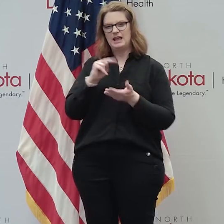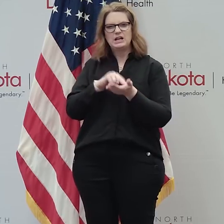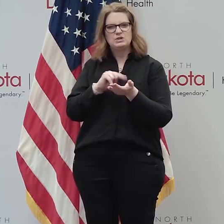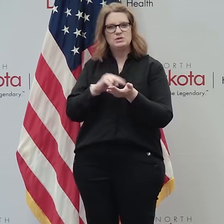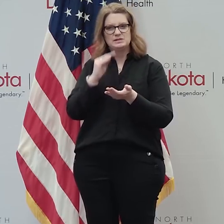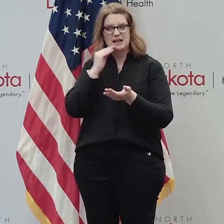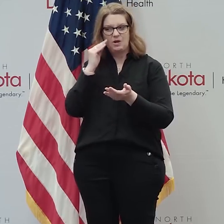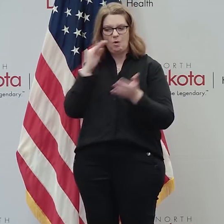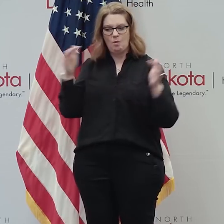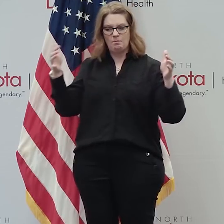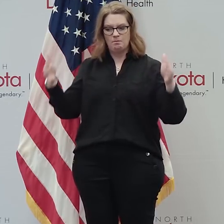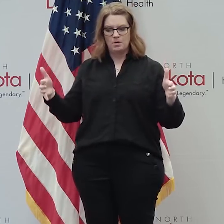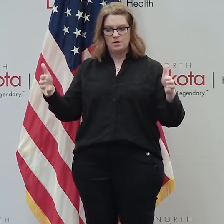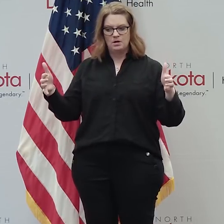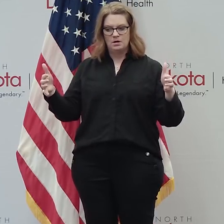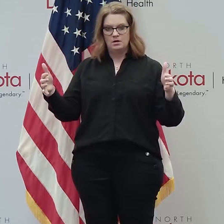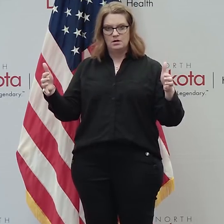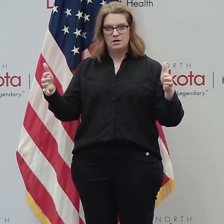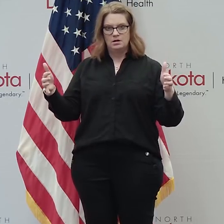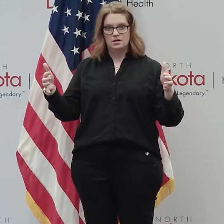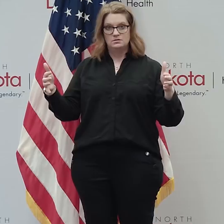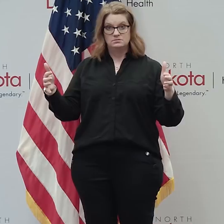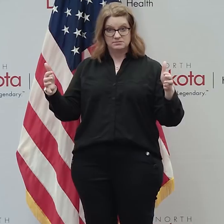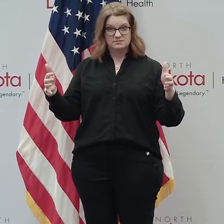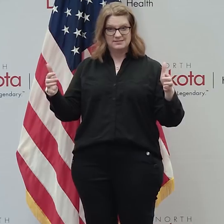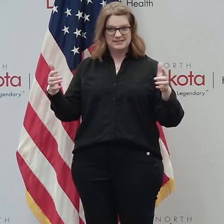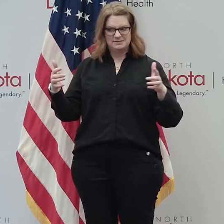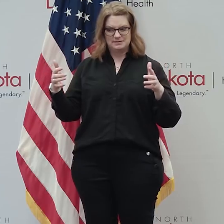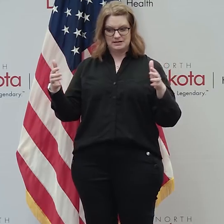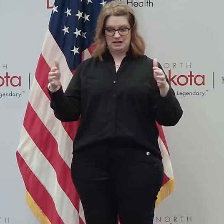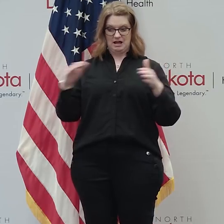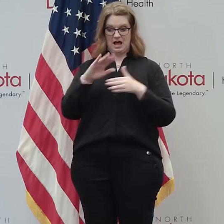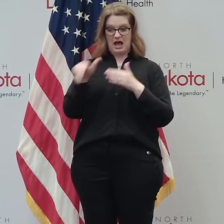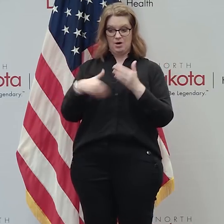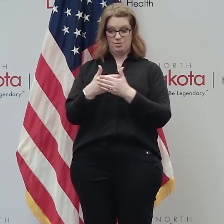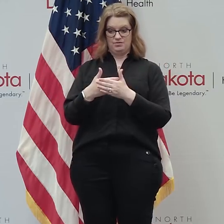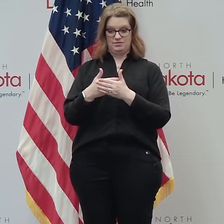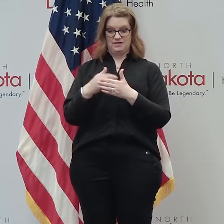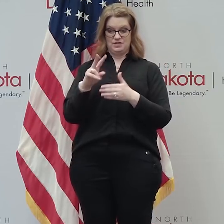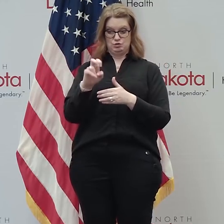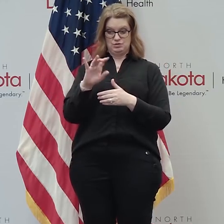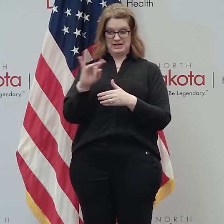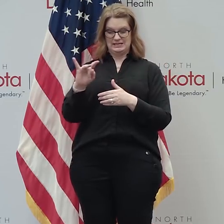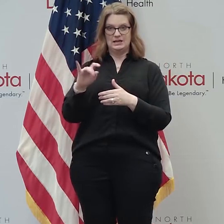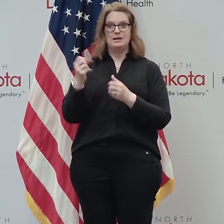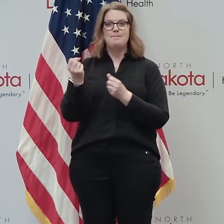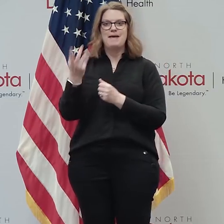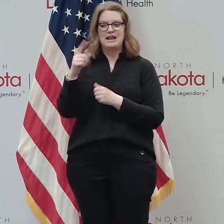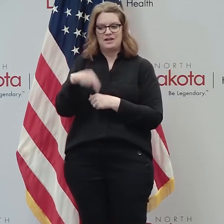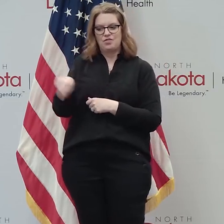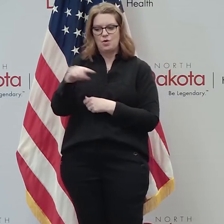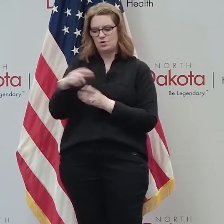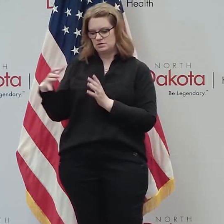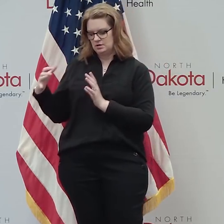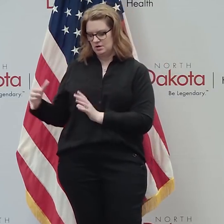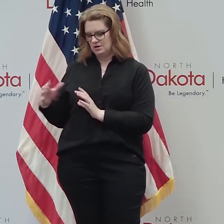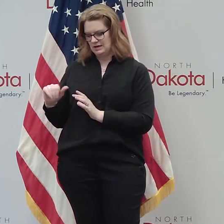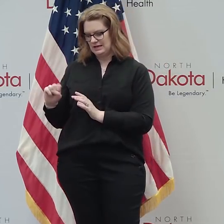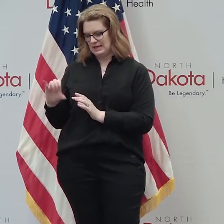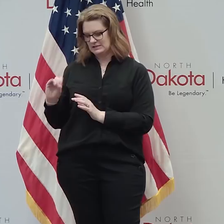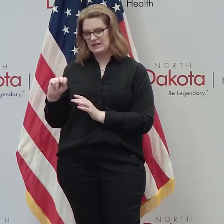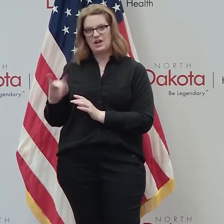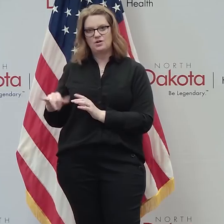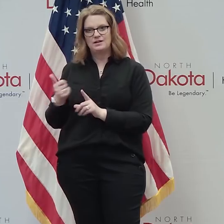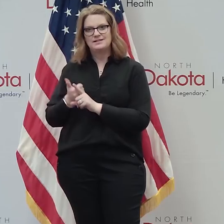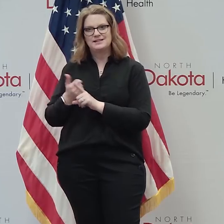that are in our state. We've got a large portion of those are in Cass County, and they're in Cass County, and then they're also large facilities.